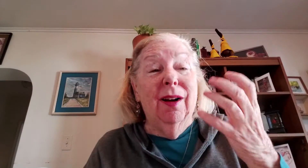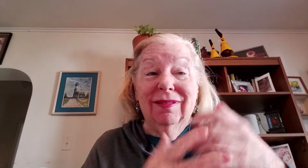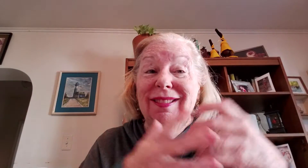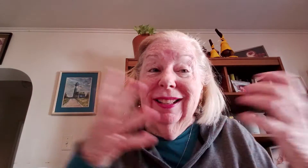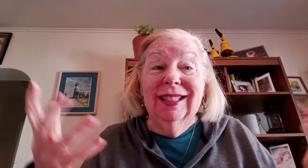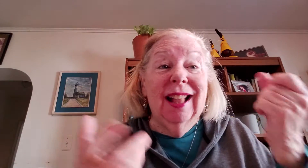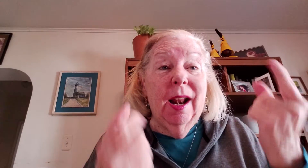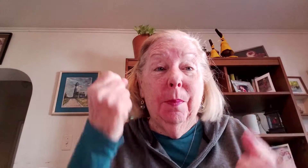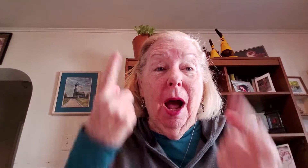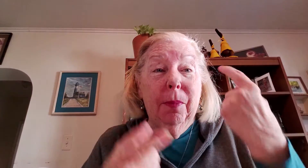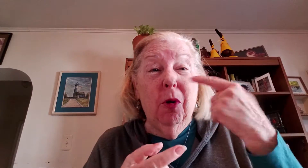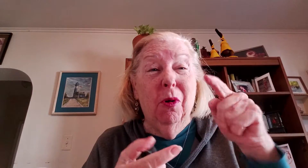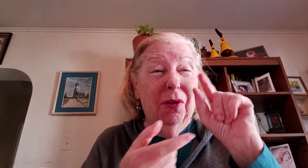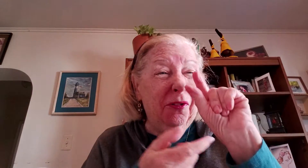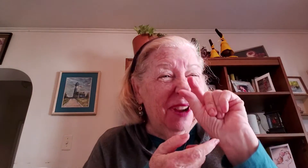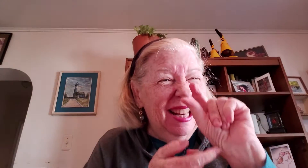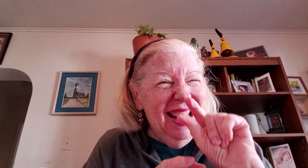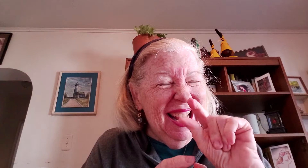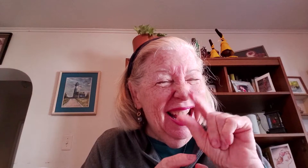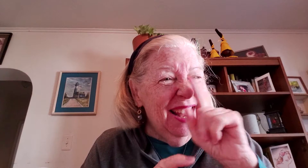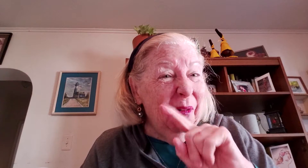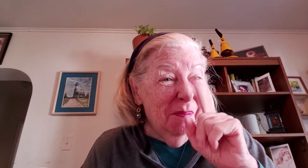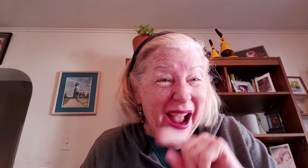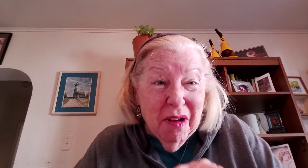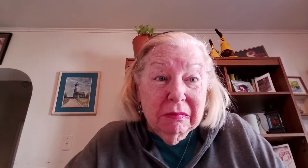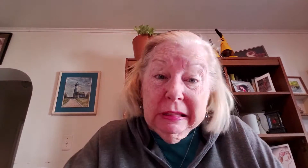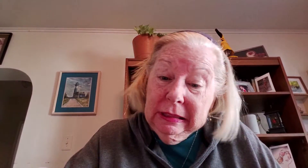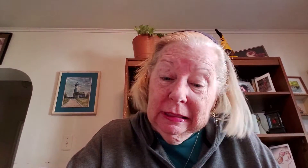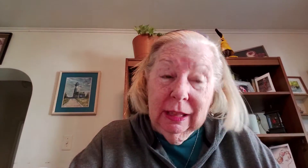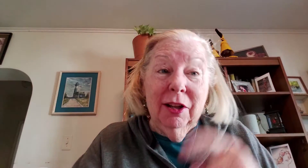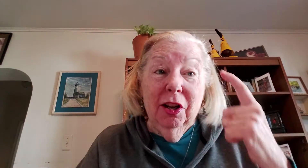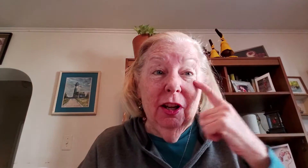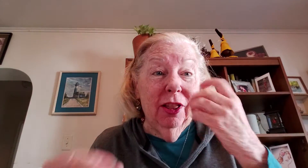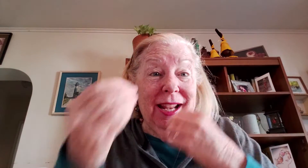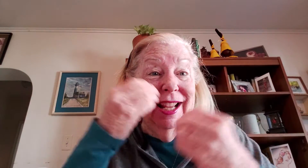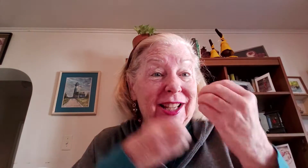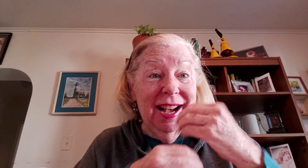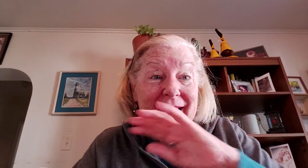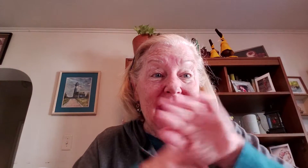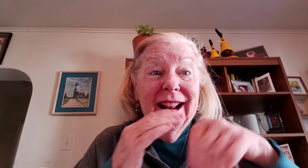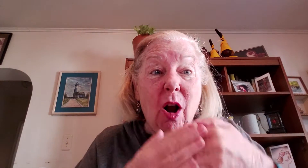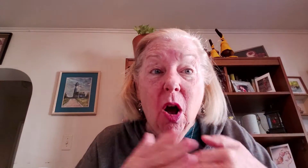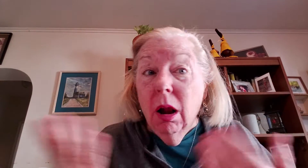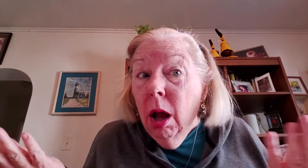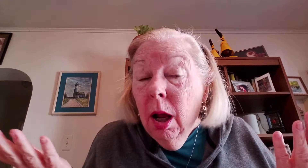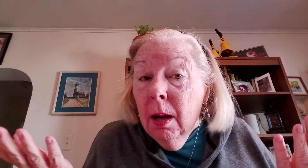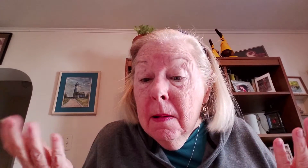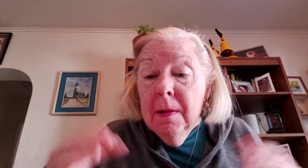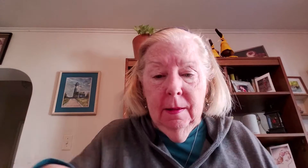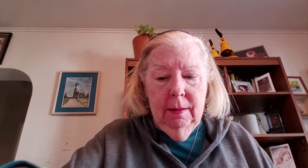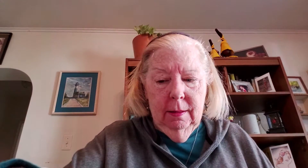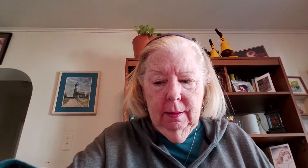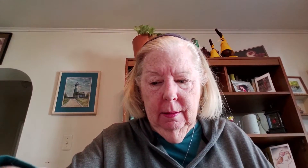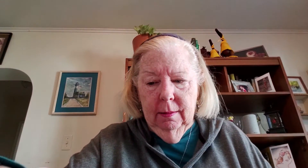wow, it's a lot of popcorn for a little mouse. You think he's going to eat it all?